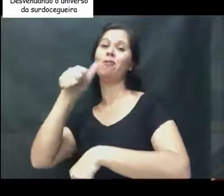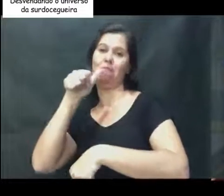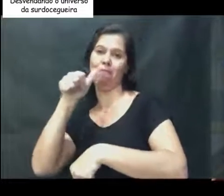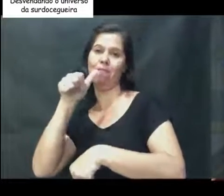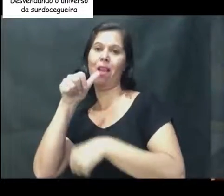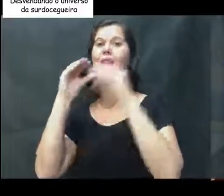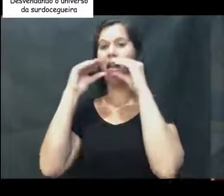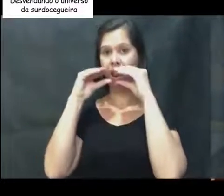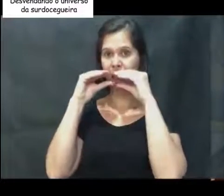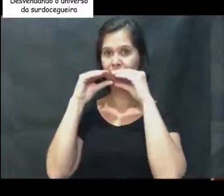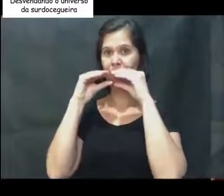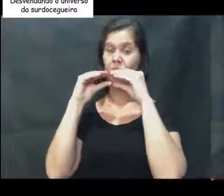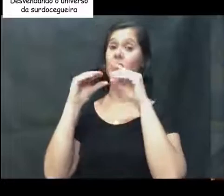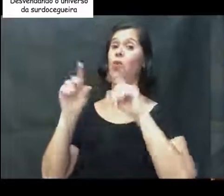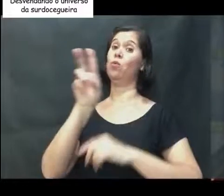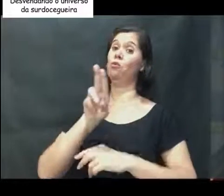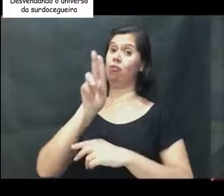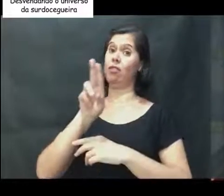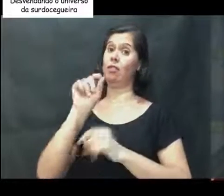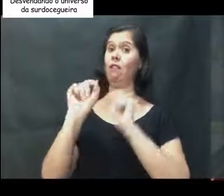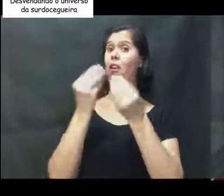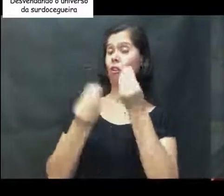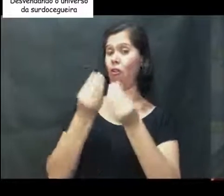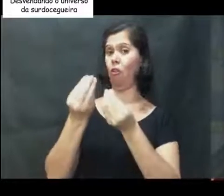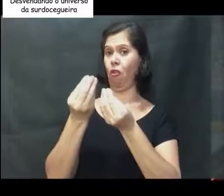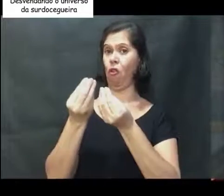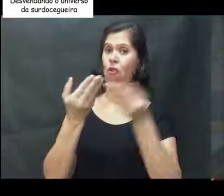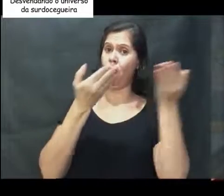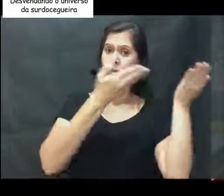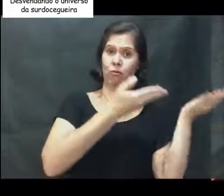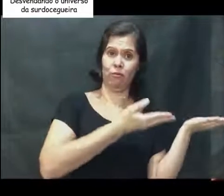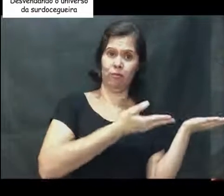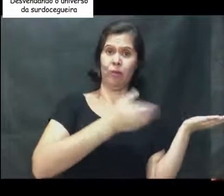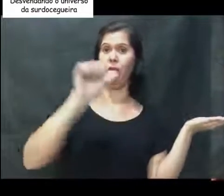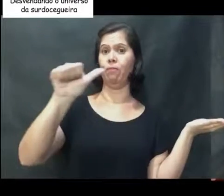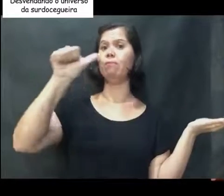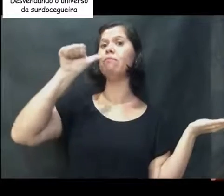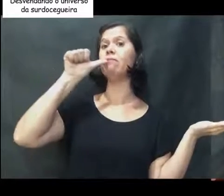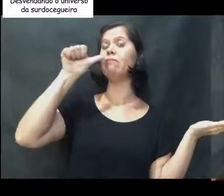which was the open hand, the fingers stretched out and touching the mouth.